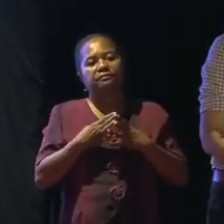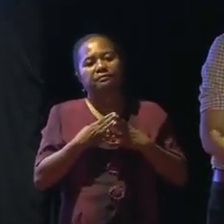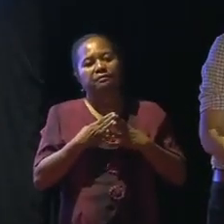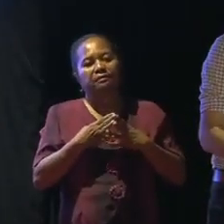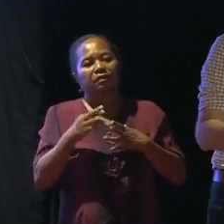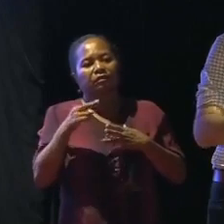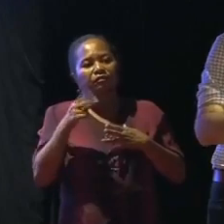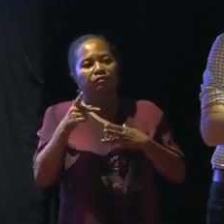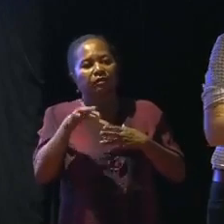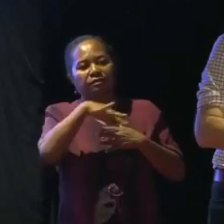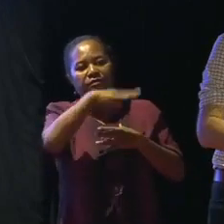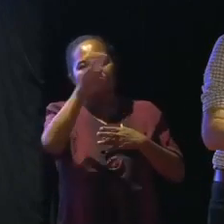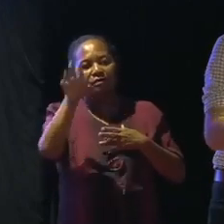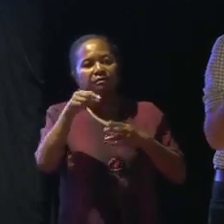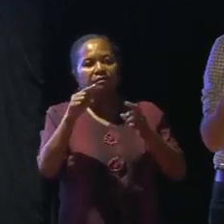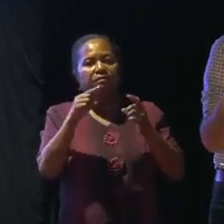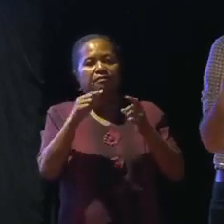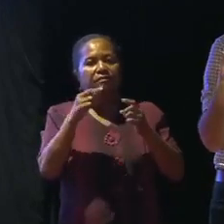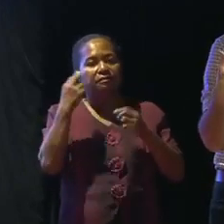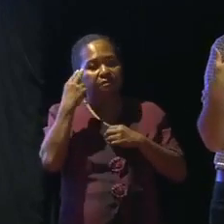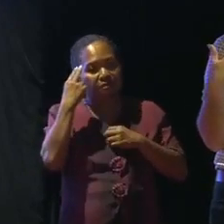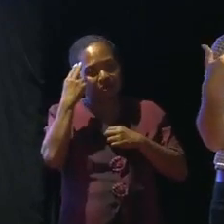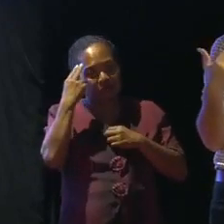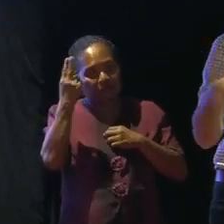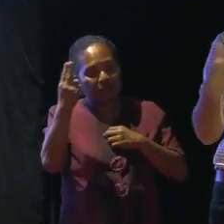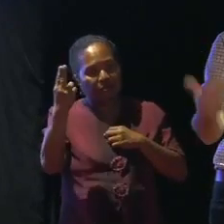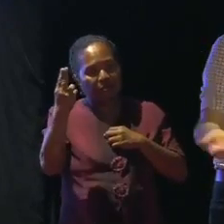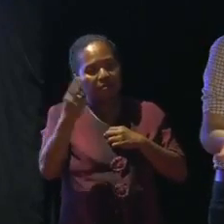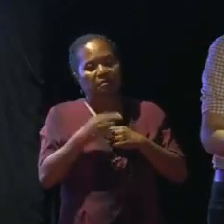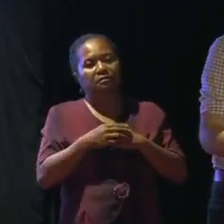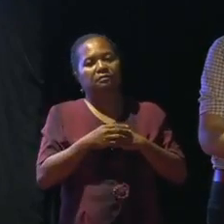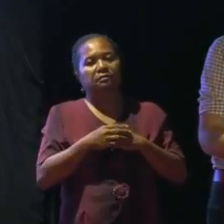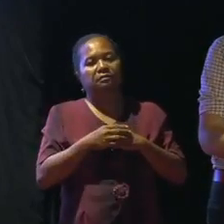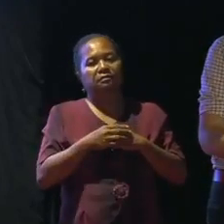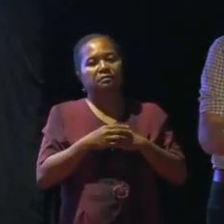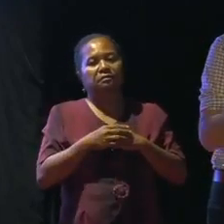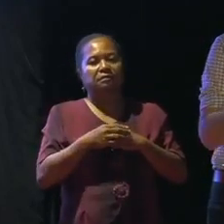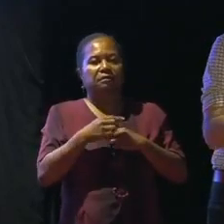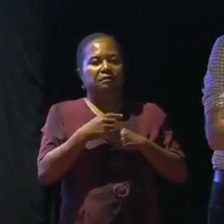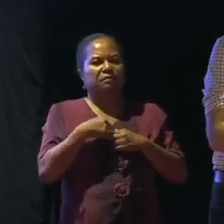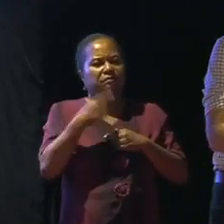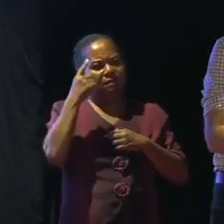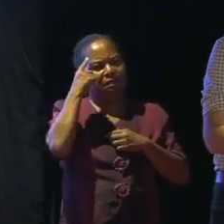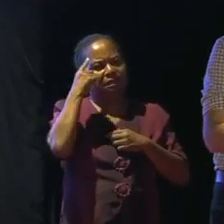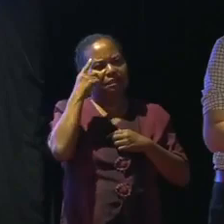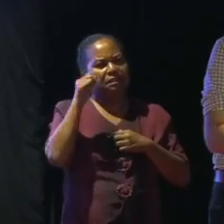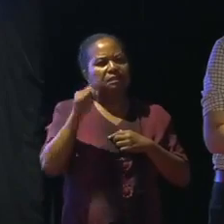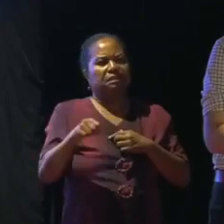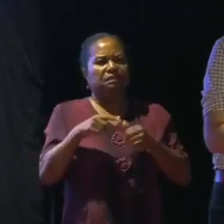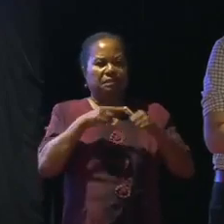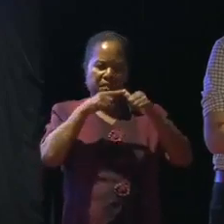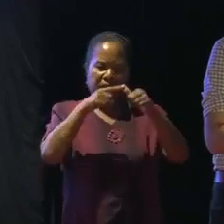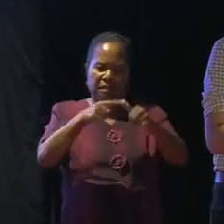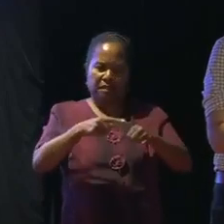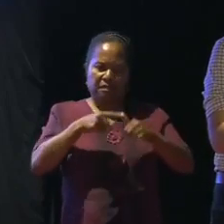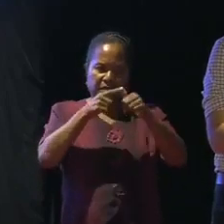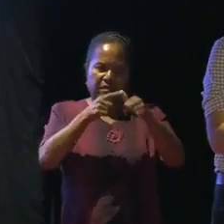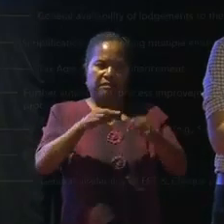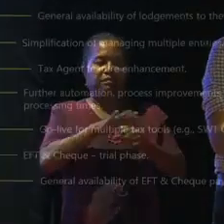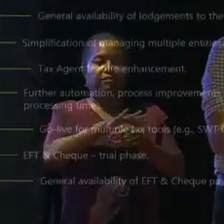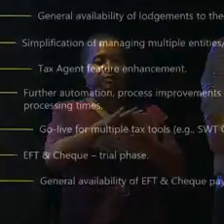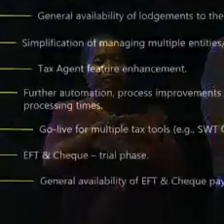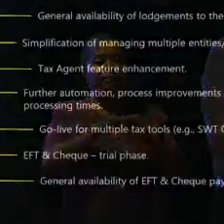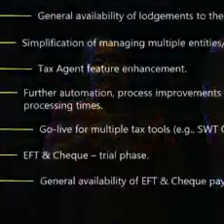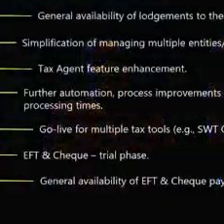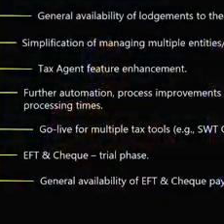country. And just so everyone's aware, this is a homegrown solution. This solution was made